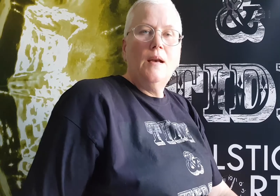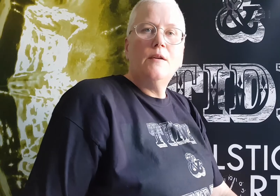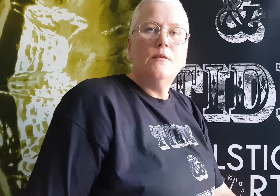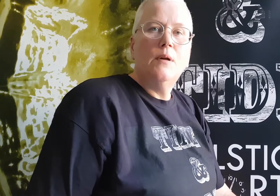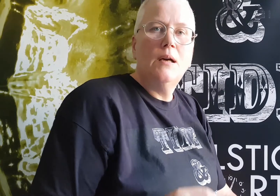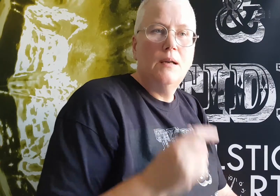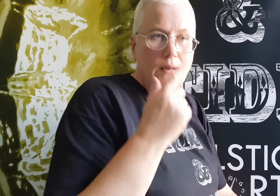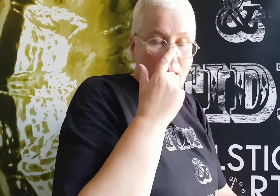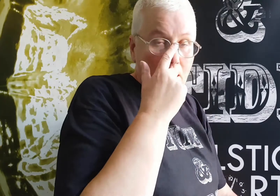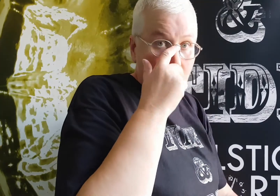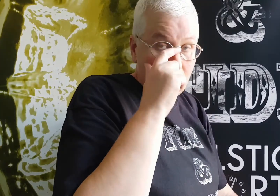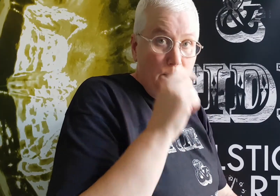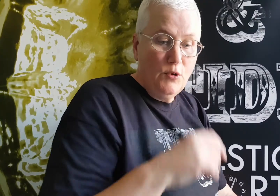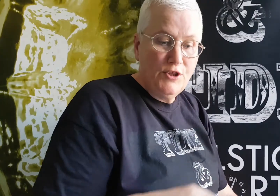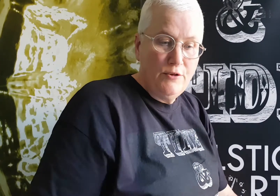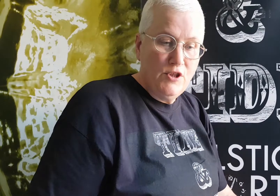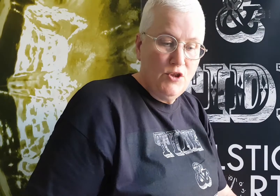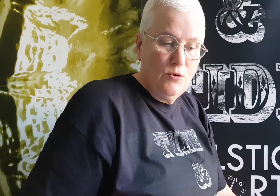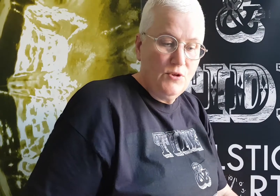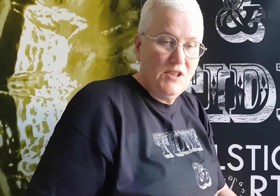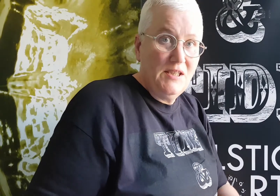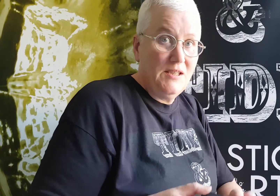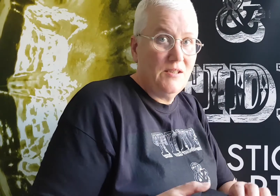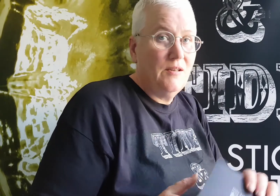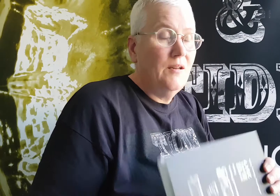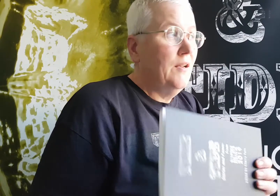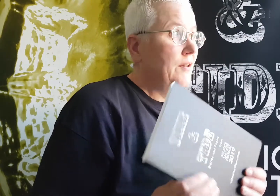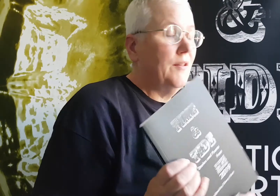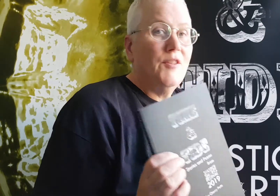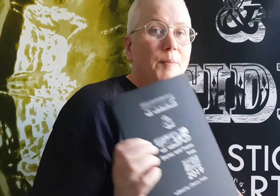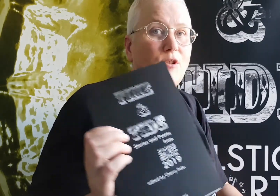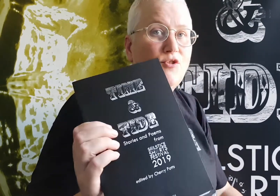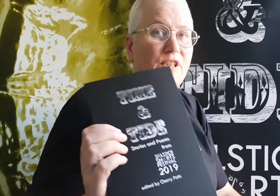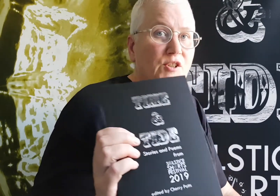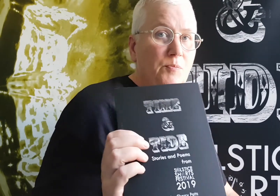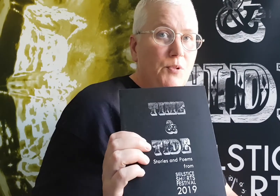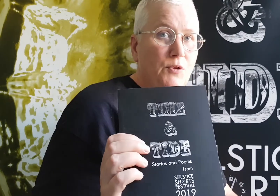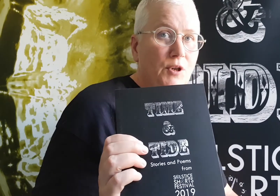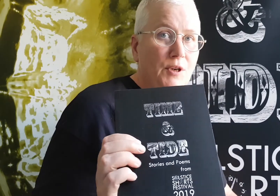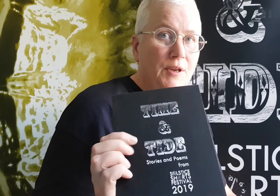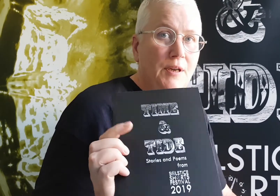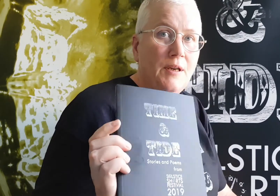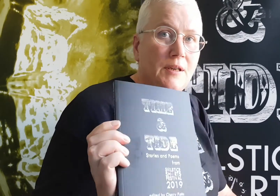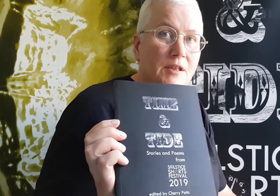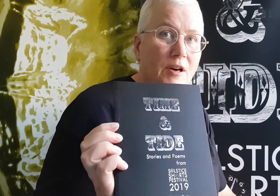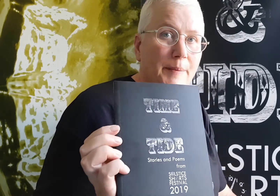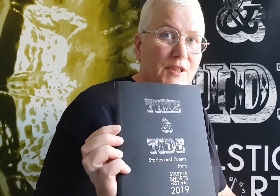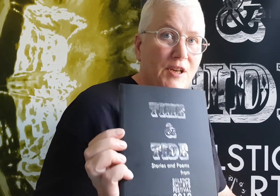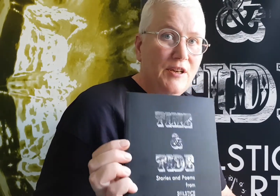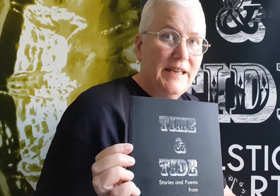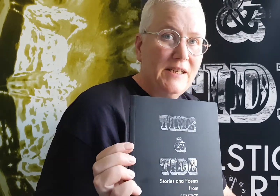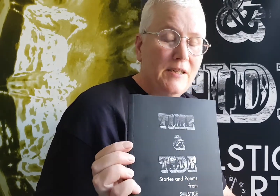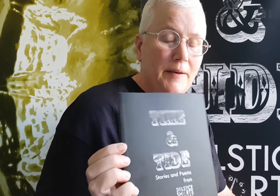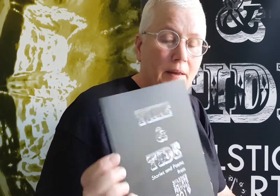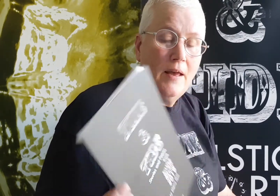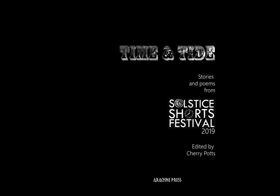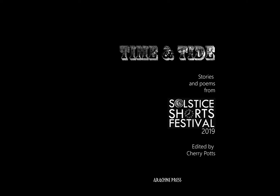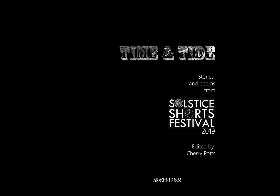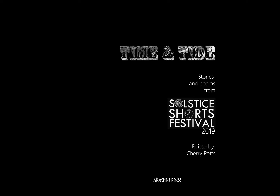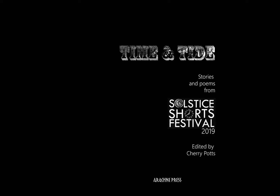Hello, some more Solstice Shorts. This is the most recent book, Time and Tide,